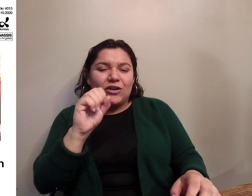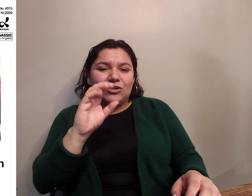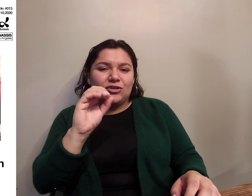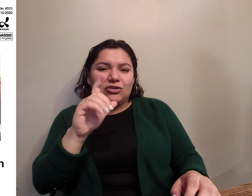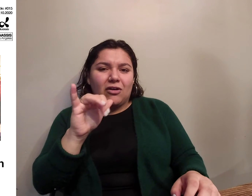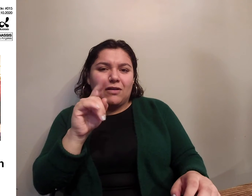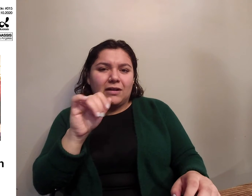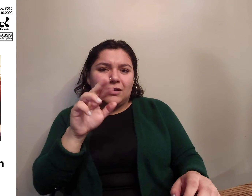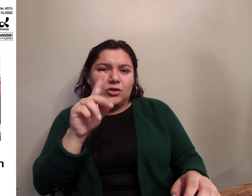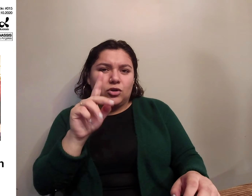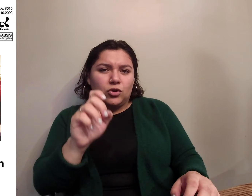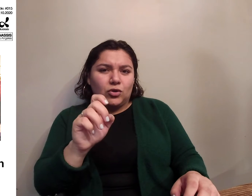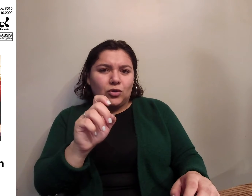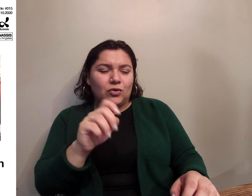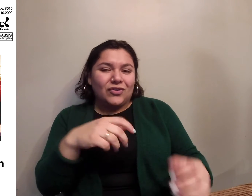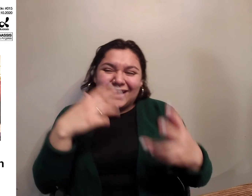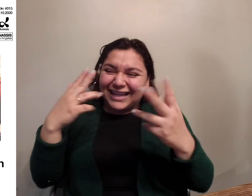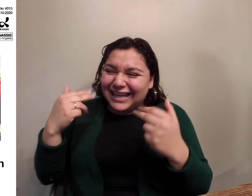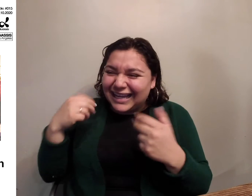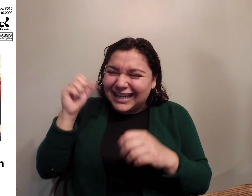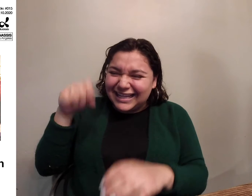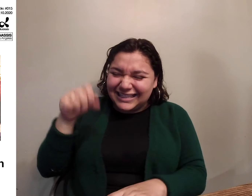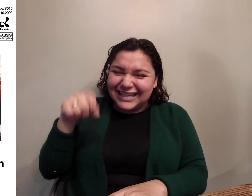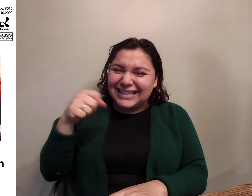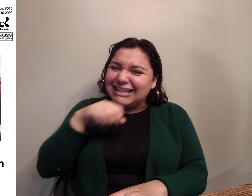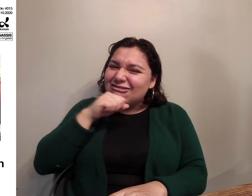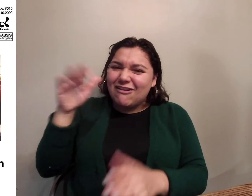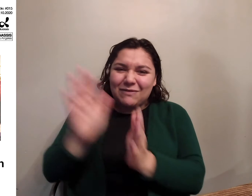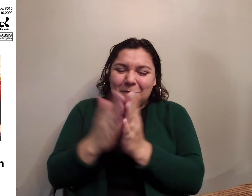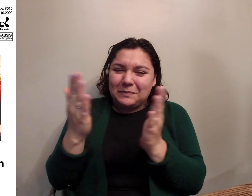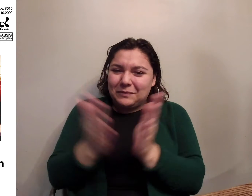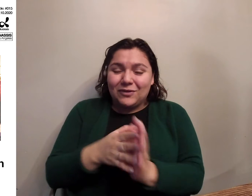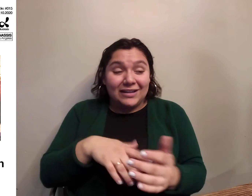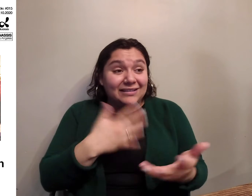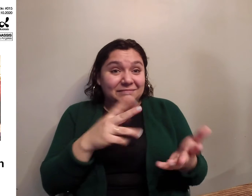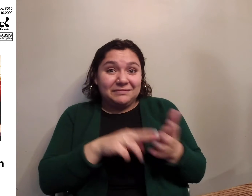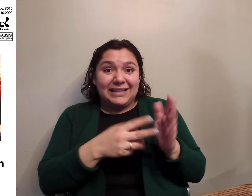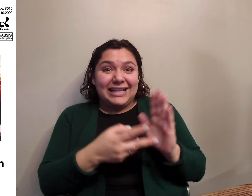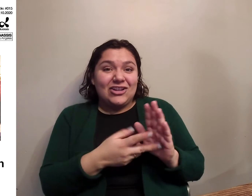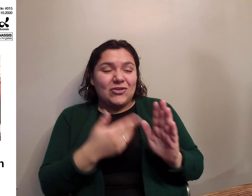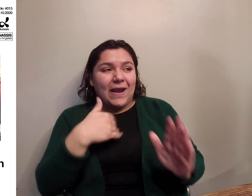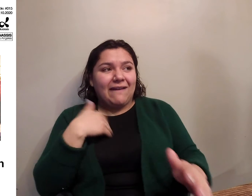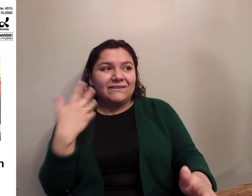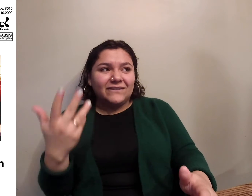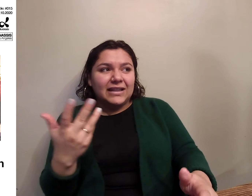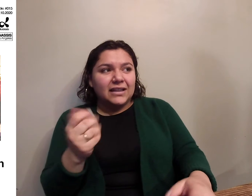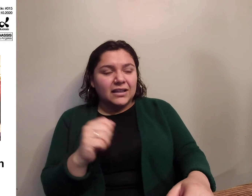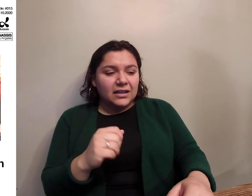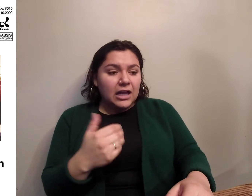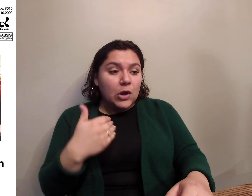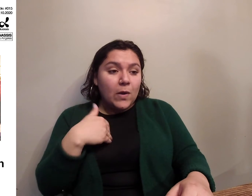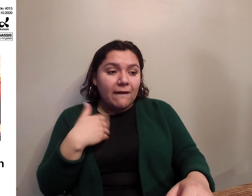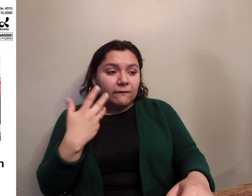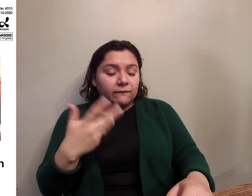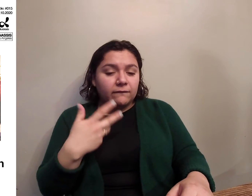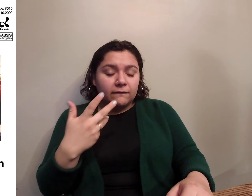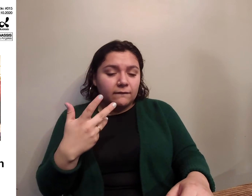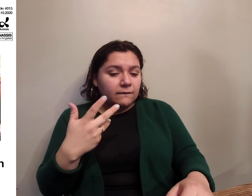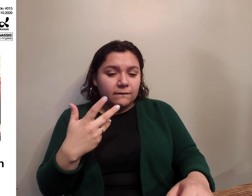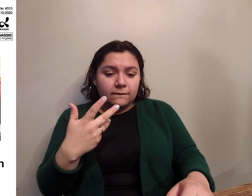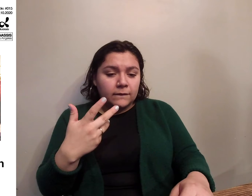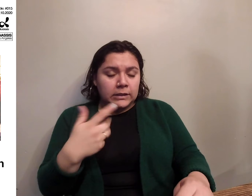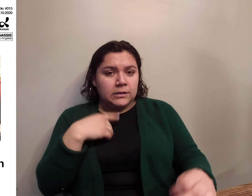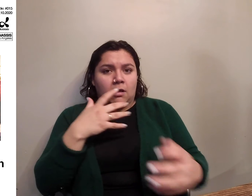He loved Marquez, yeah. So there you have it. You see, I mean, there's such a a panoply